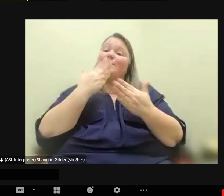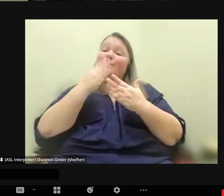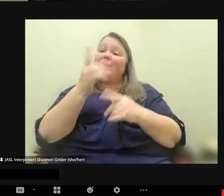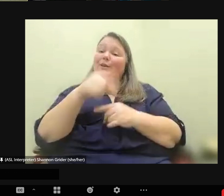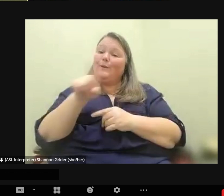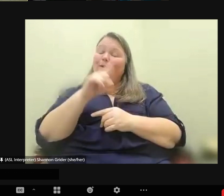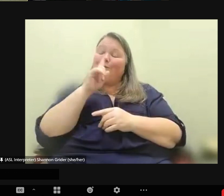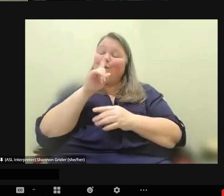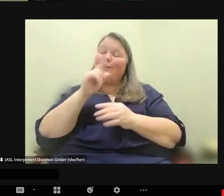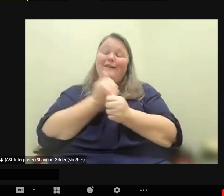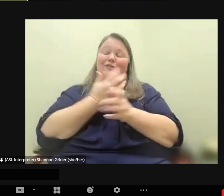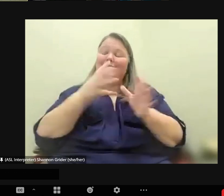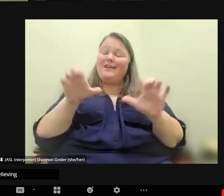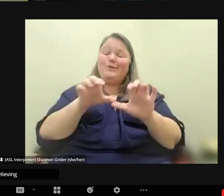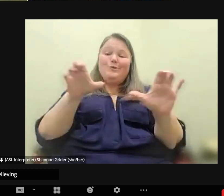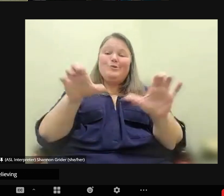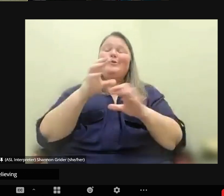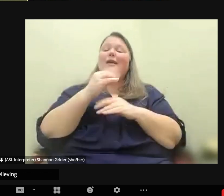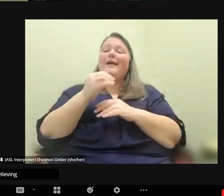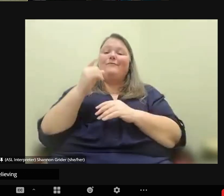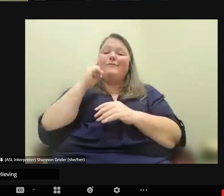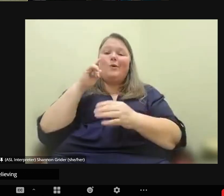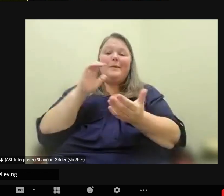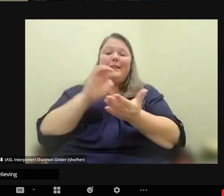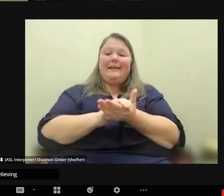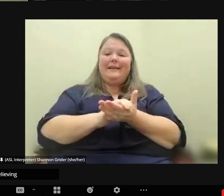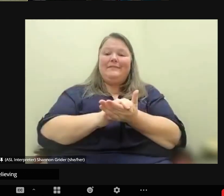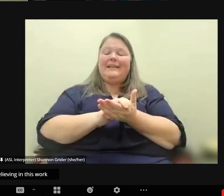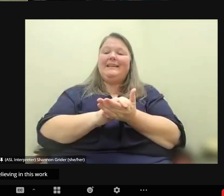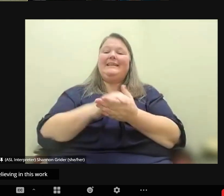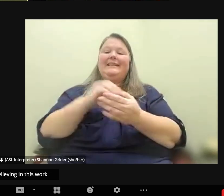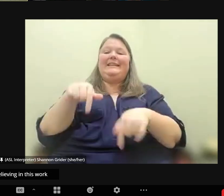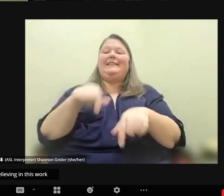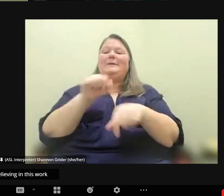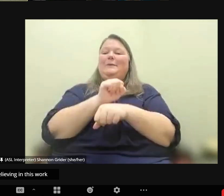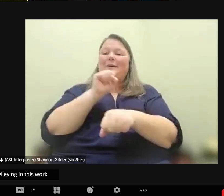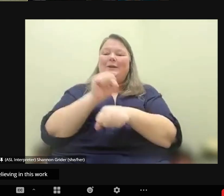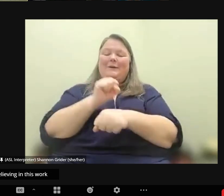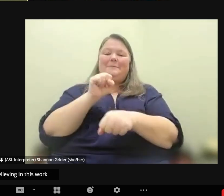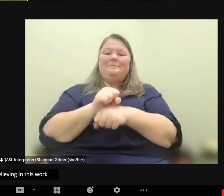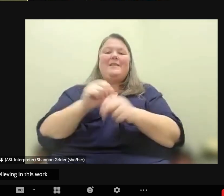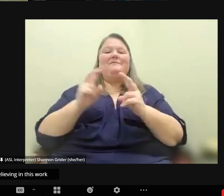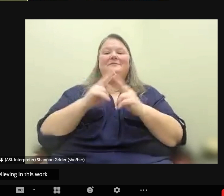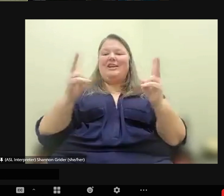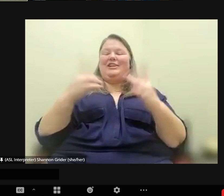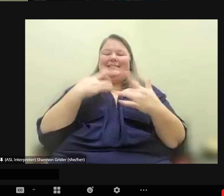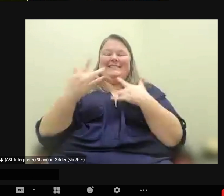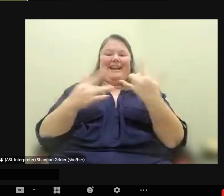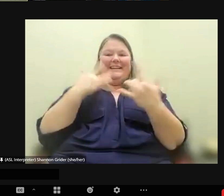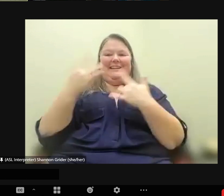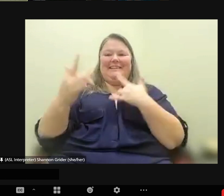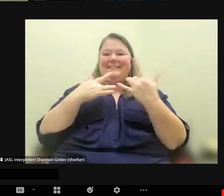for believing in this work. I'm very excited about what lies